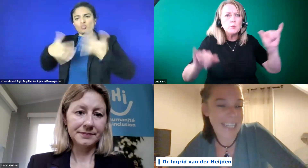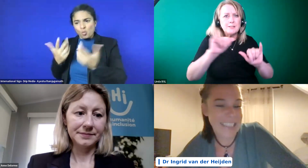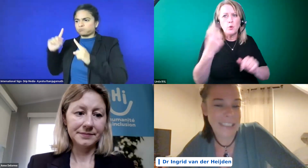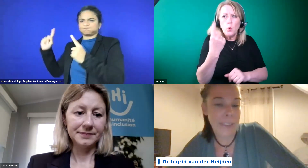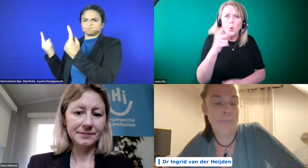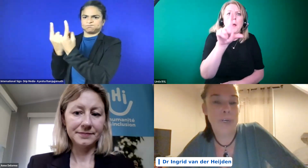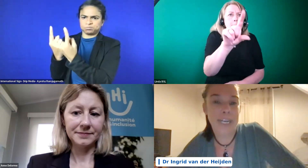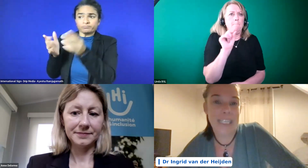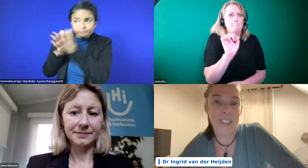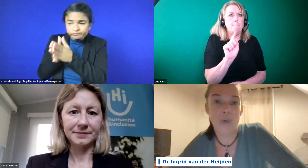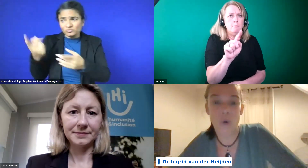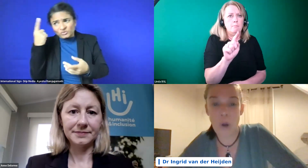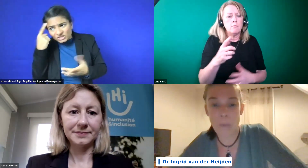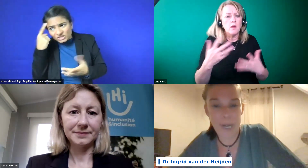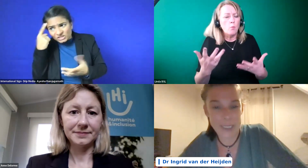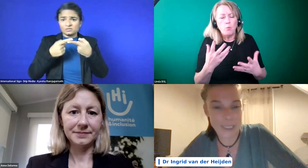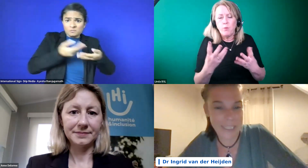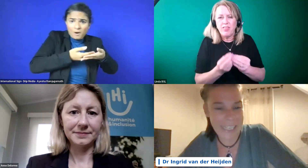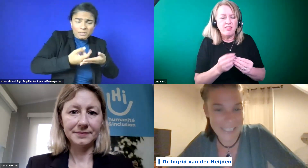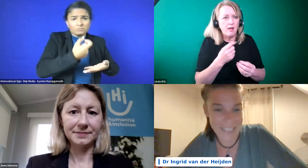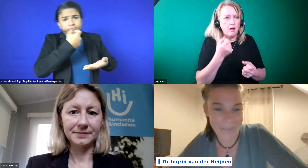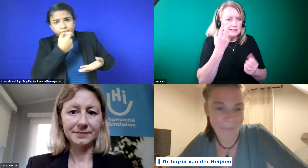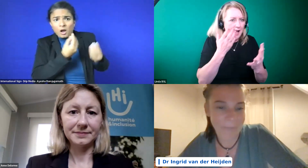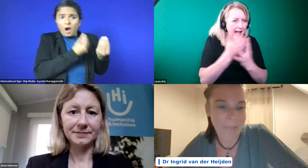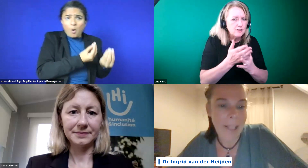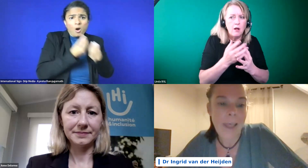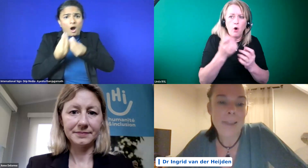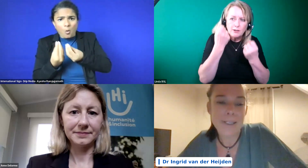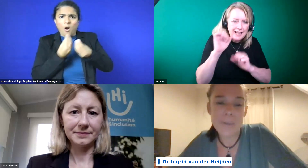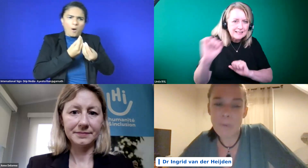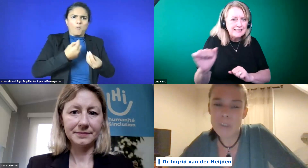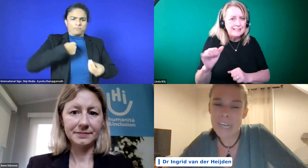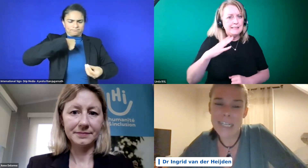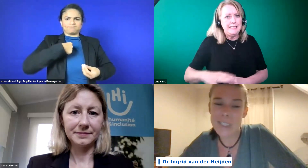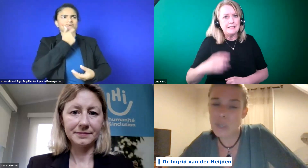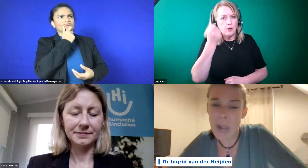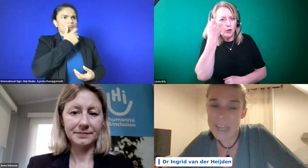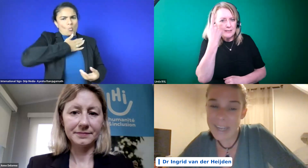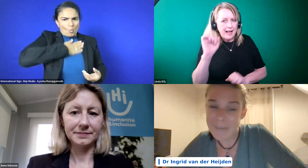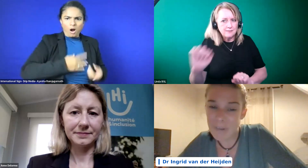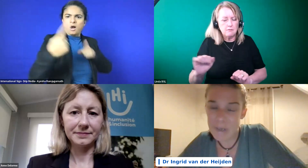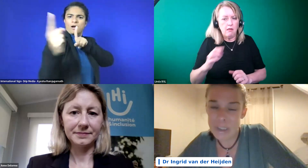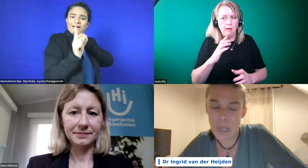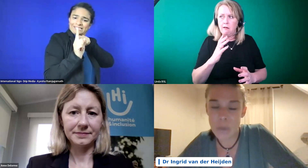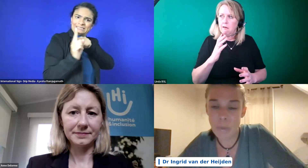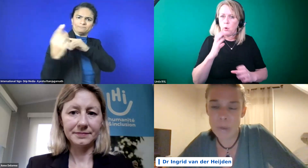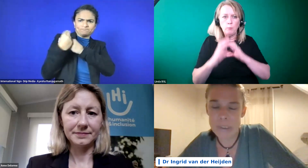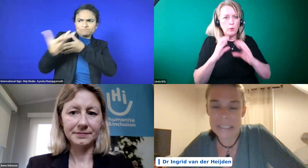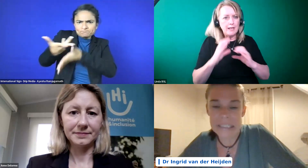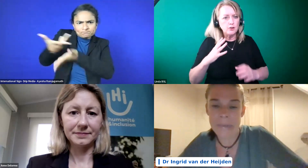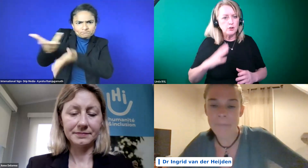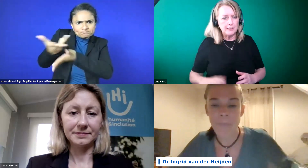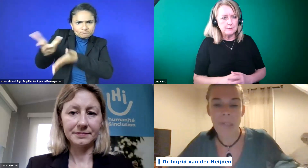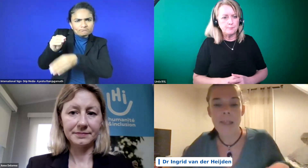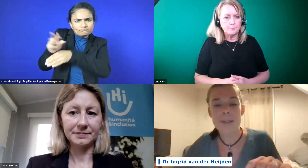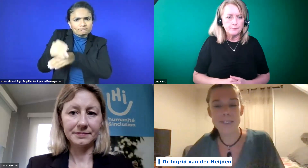their access, communication, or comprehension needs. The supporter has no other influence on the